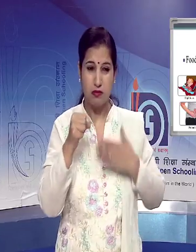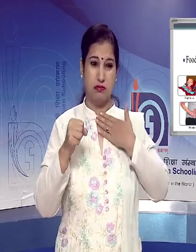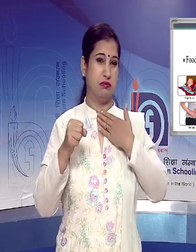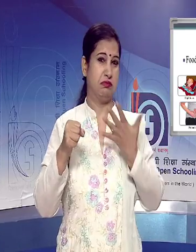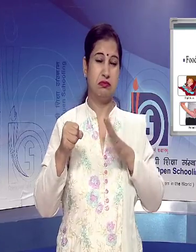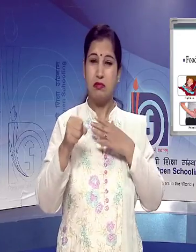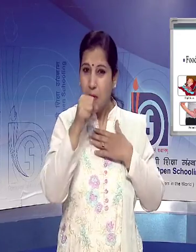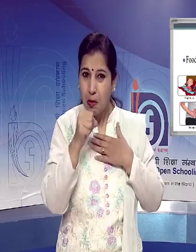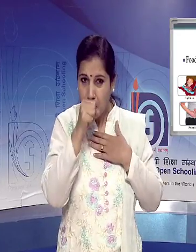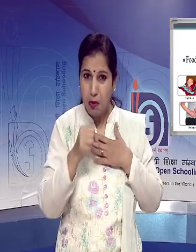stomach pain,